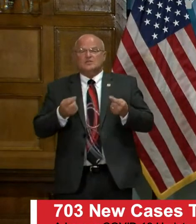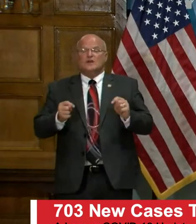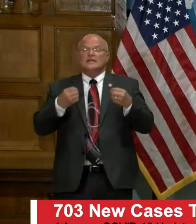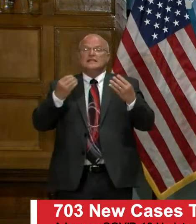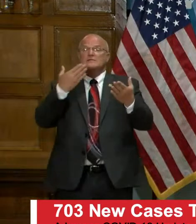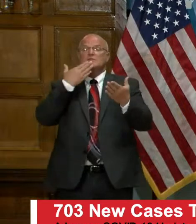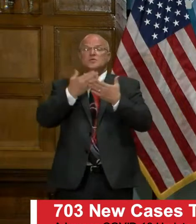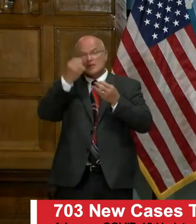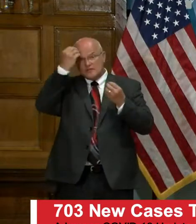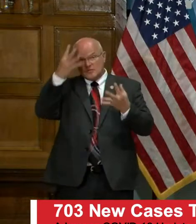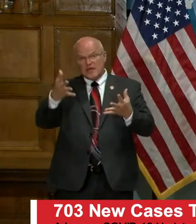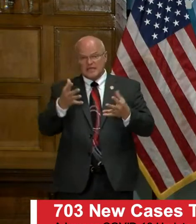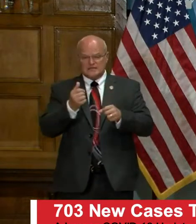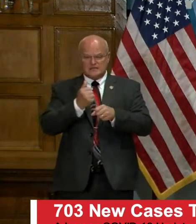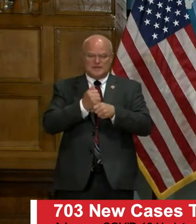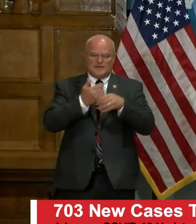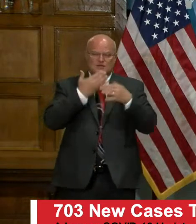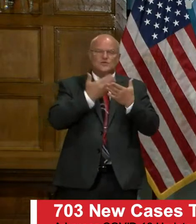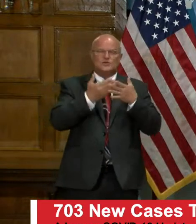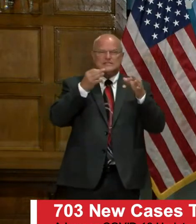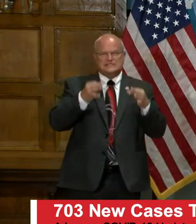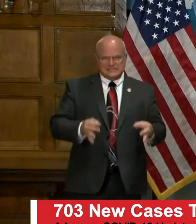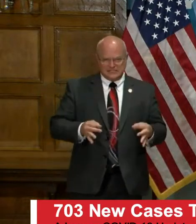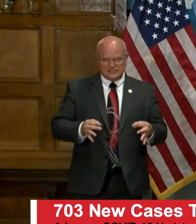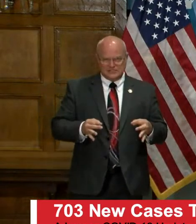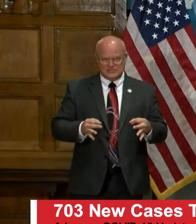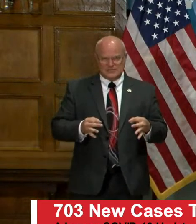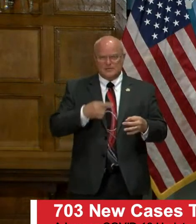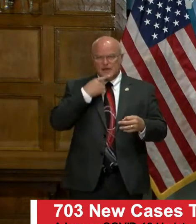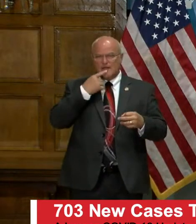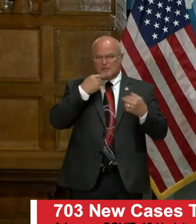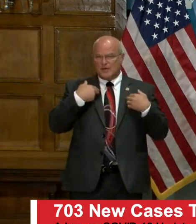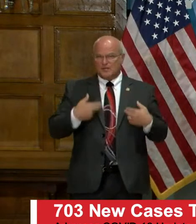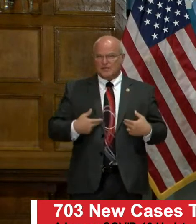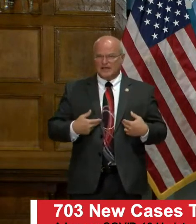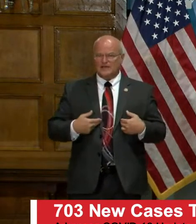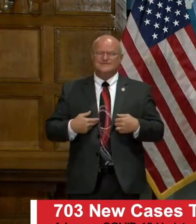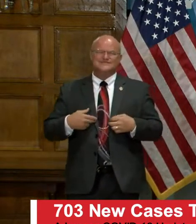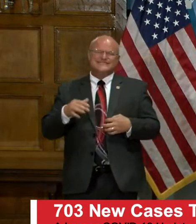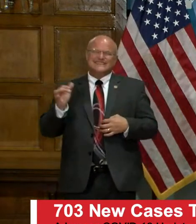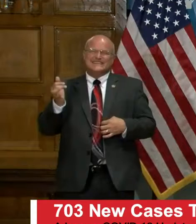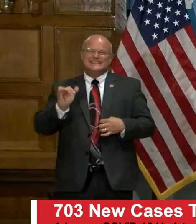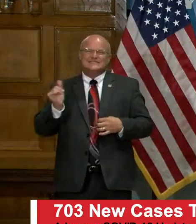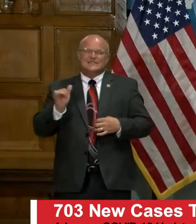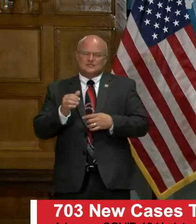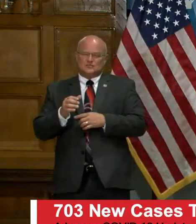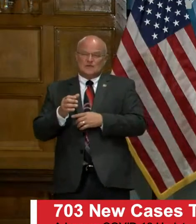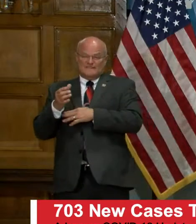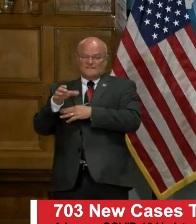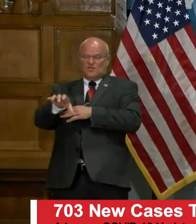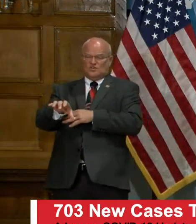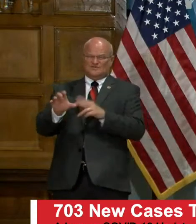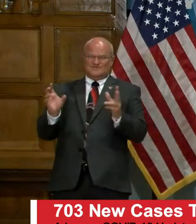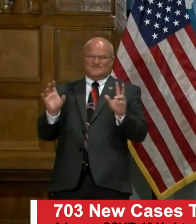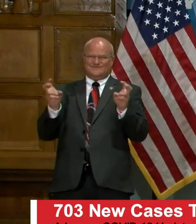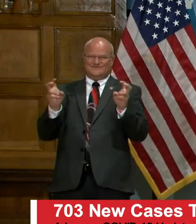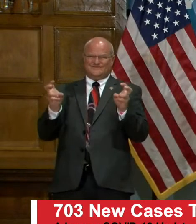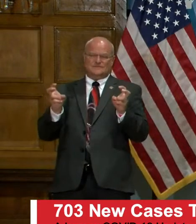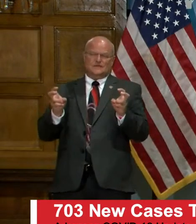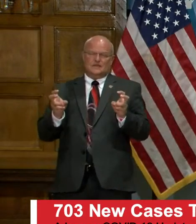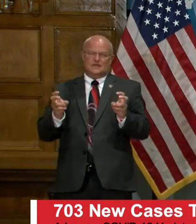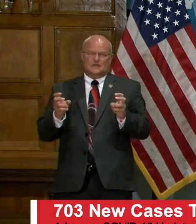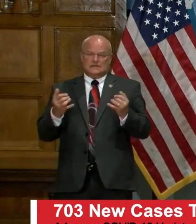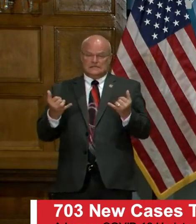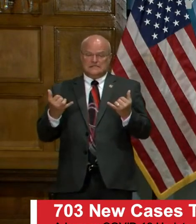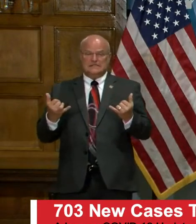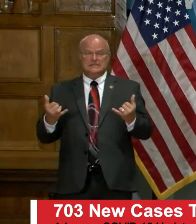good information so that they make good decisions in terms of public health. It's also an enforcement issue. And